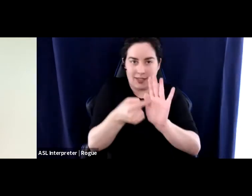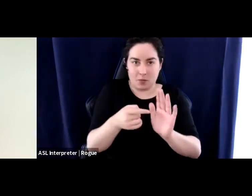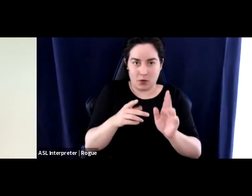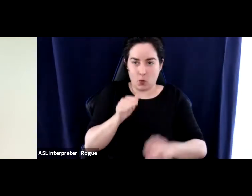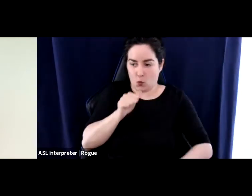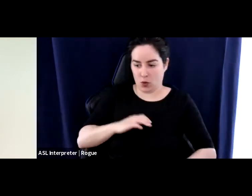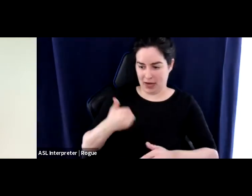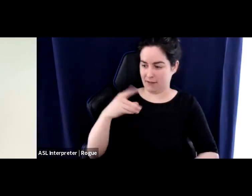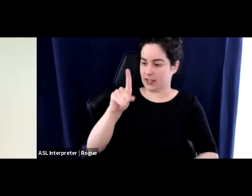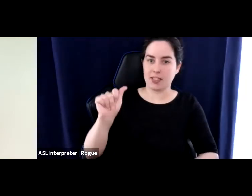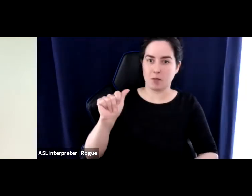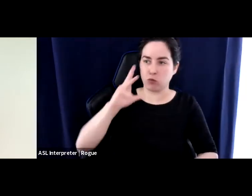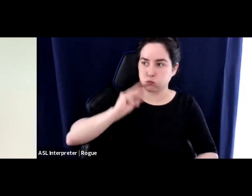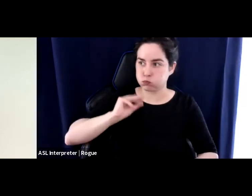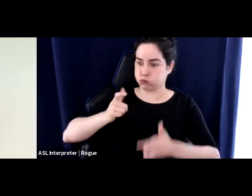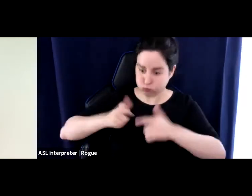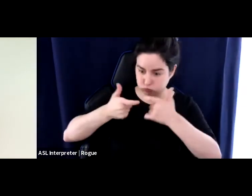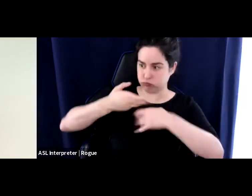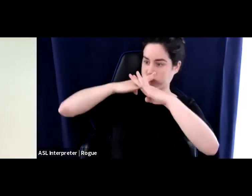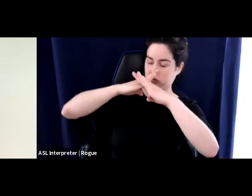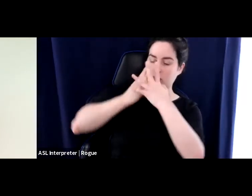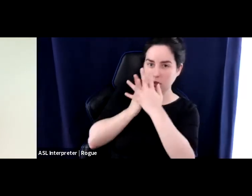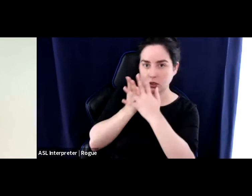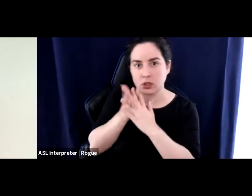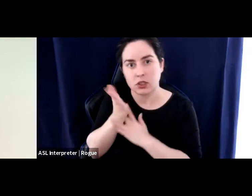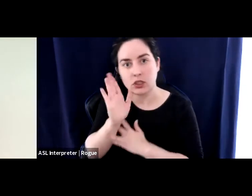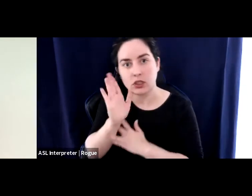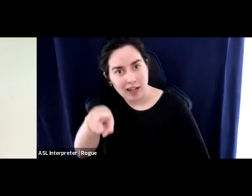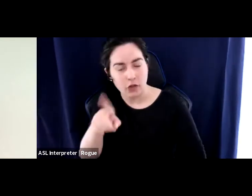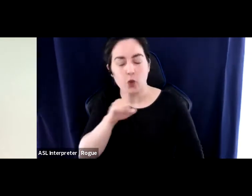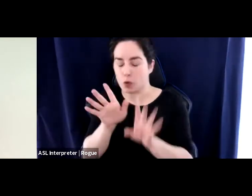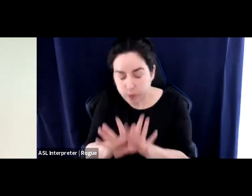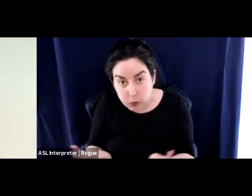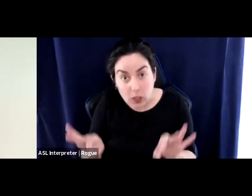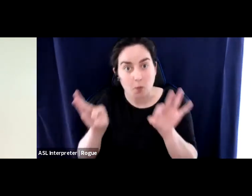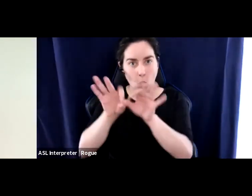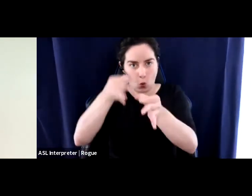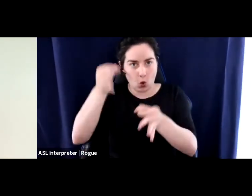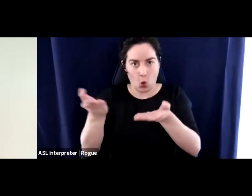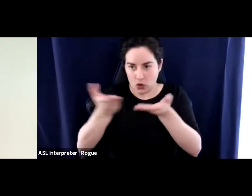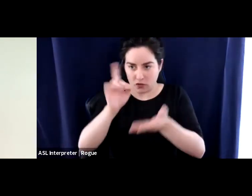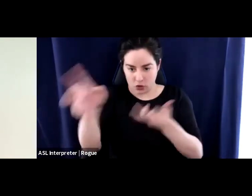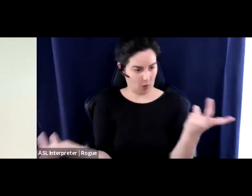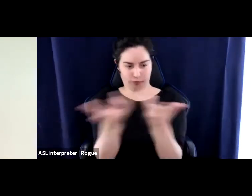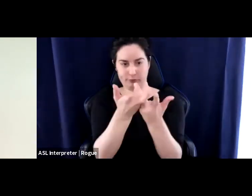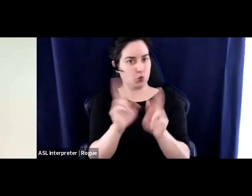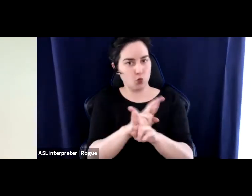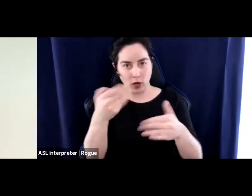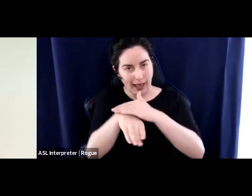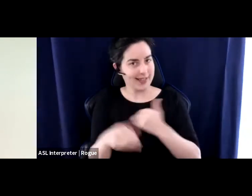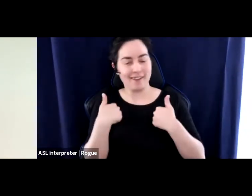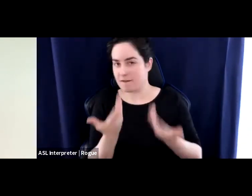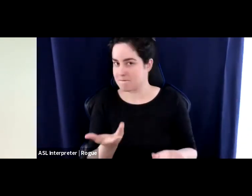experience, and that make critical support services inaccessible to them. In this case, the